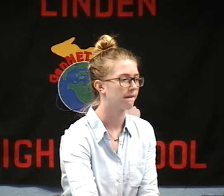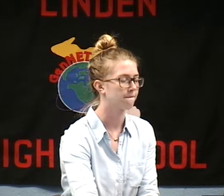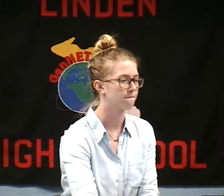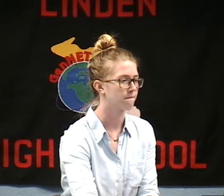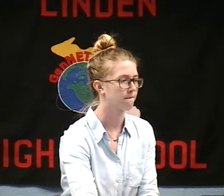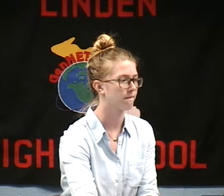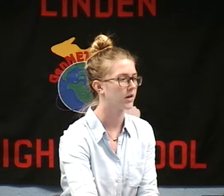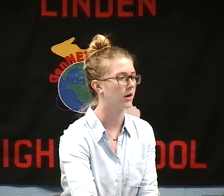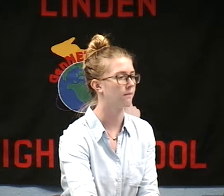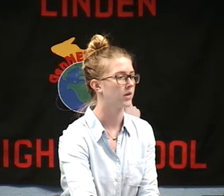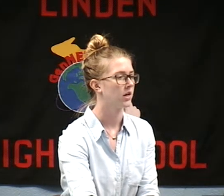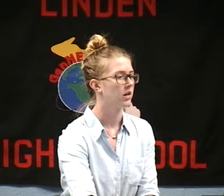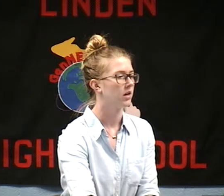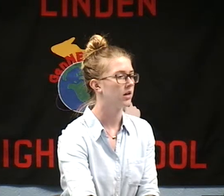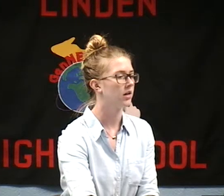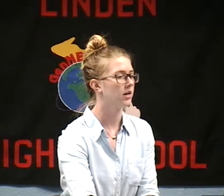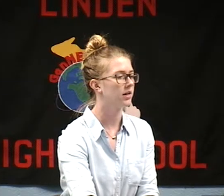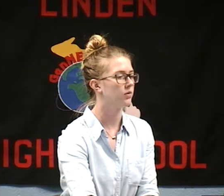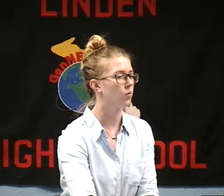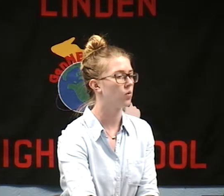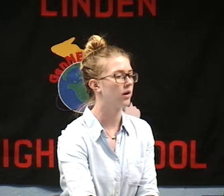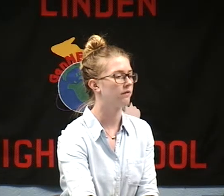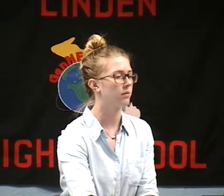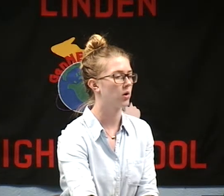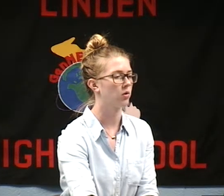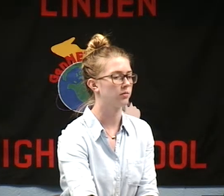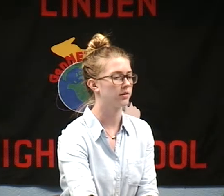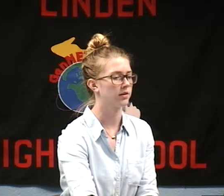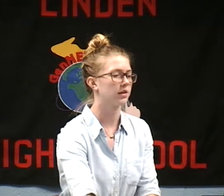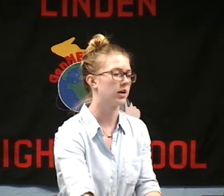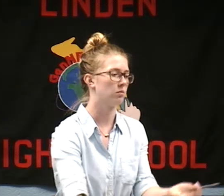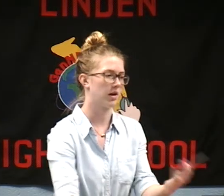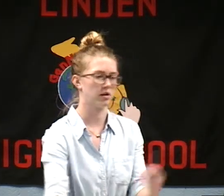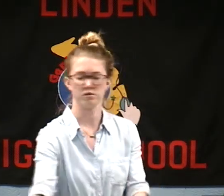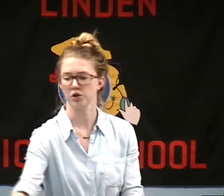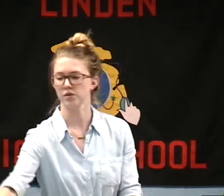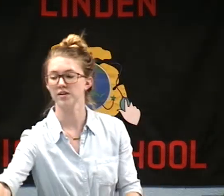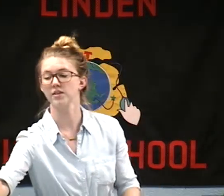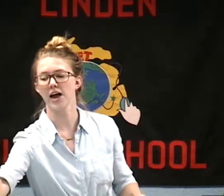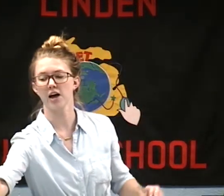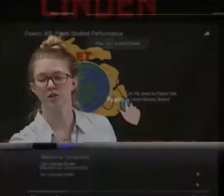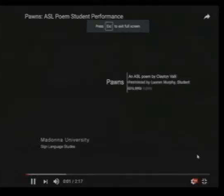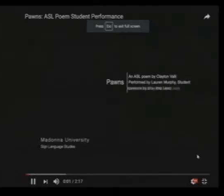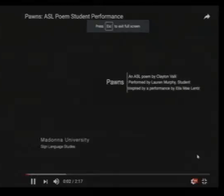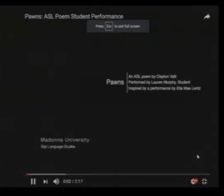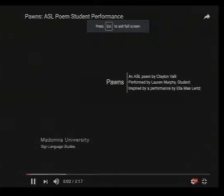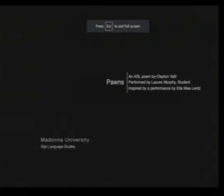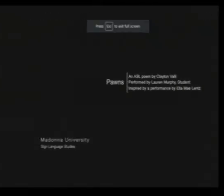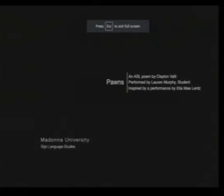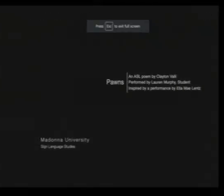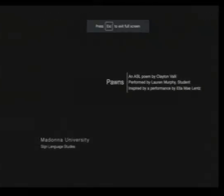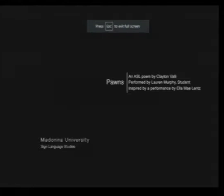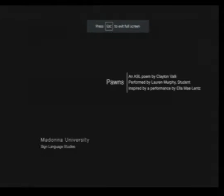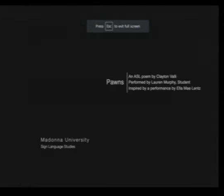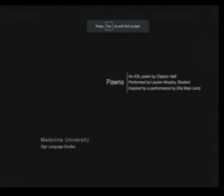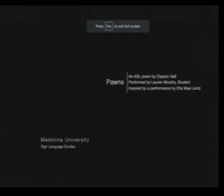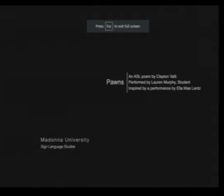like. Here you go. Here is one of the poems that you might do. This is not a deaf person. This is a student. Okay. Just so